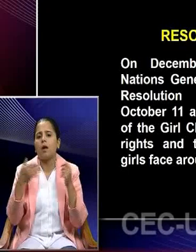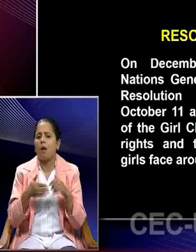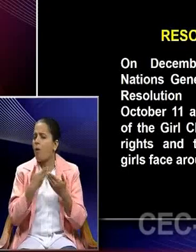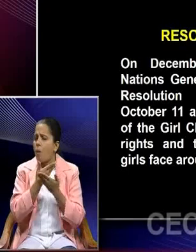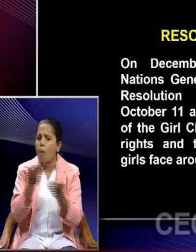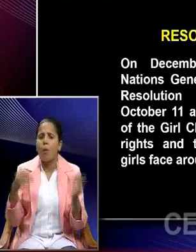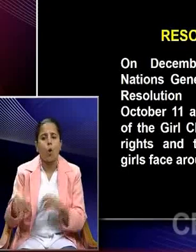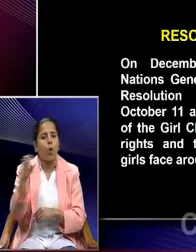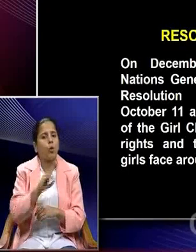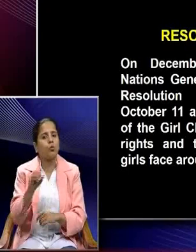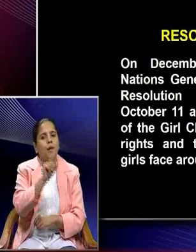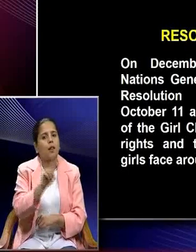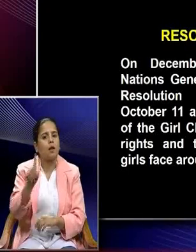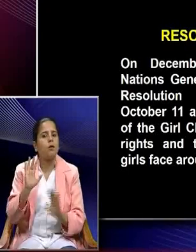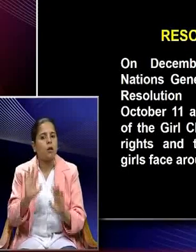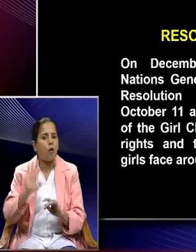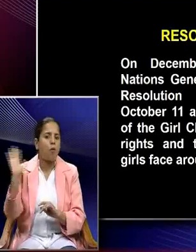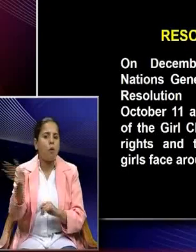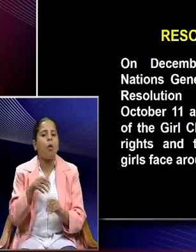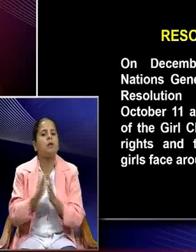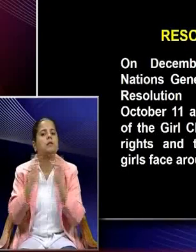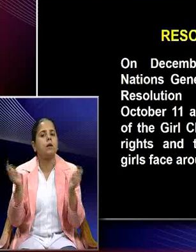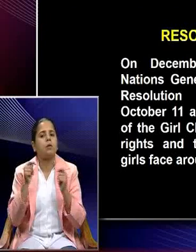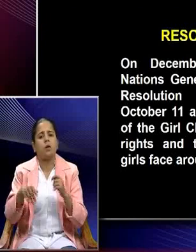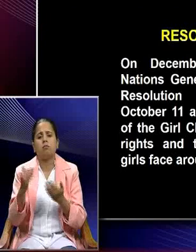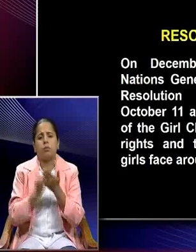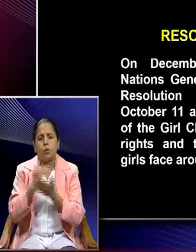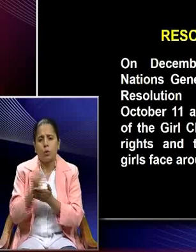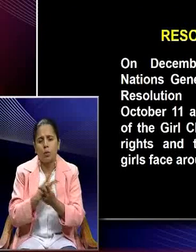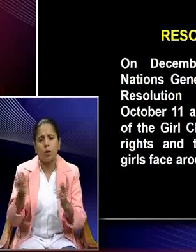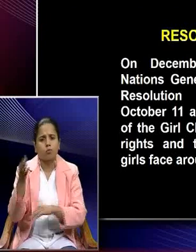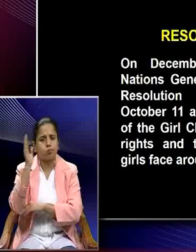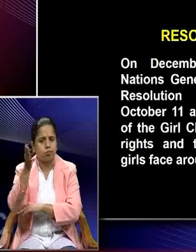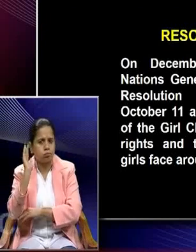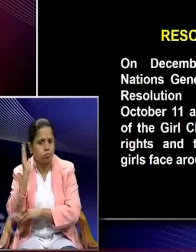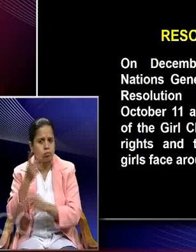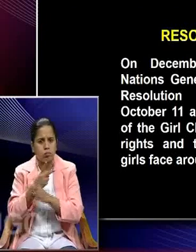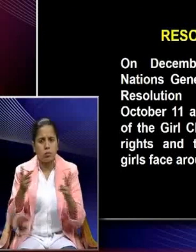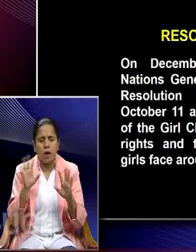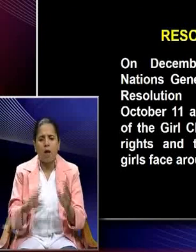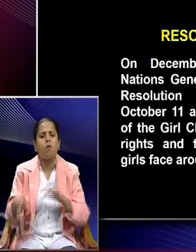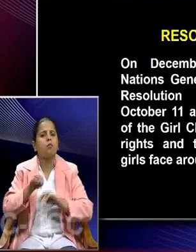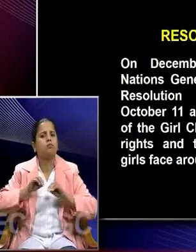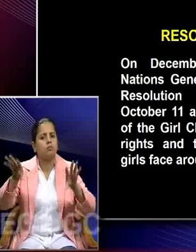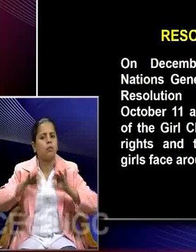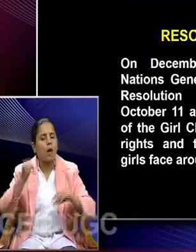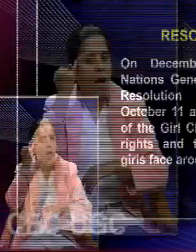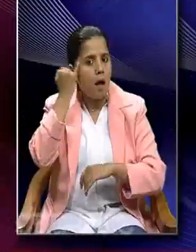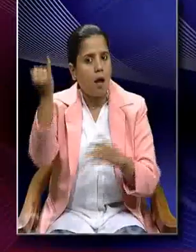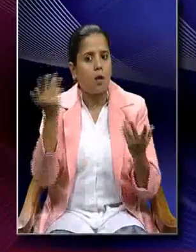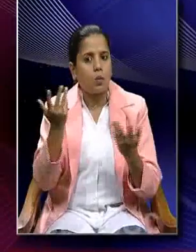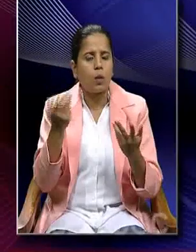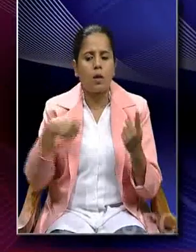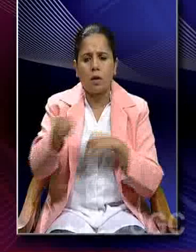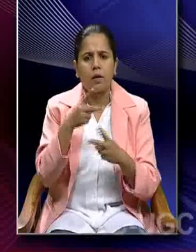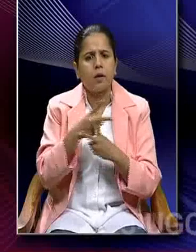on October 11th, and there are various kinds of programs, lectures to disseminate ideas about what